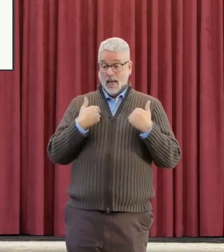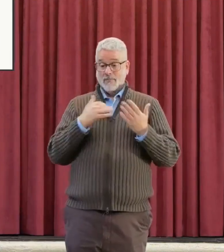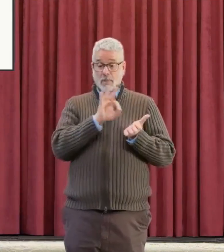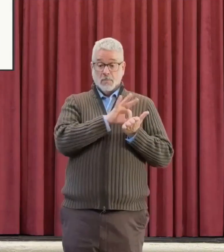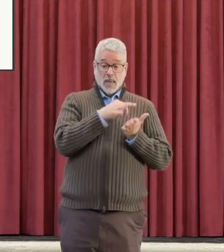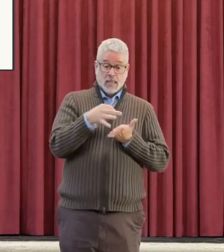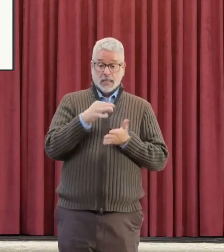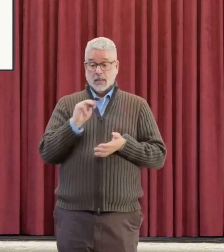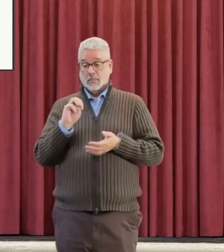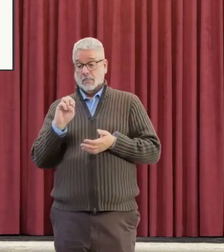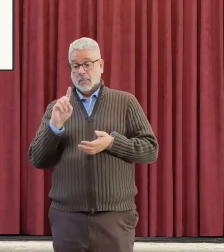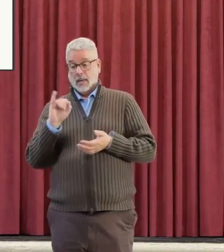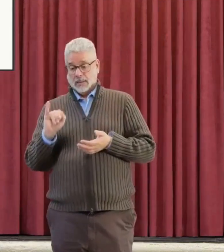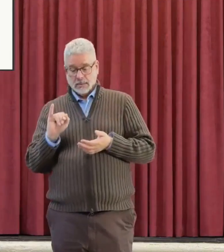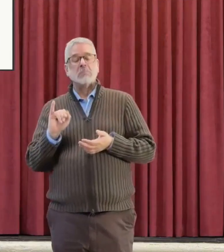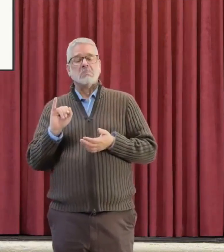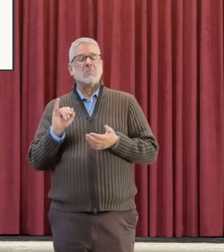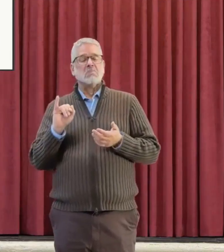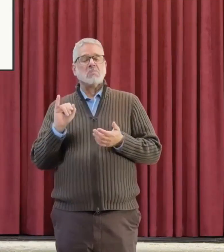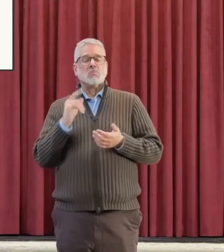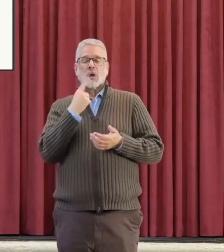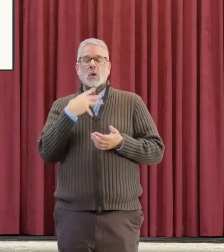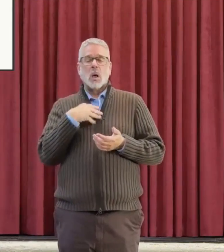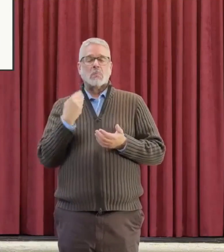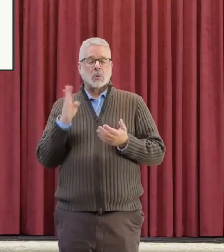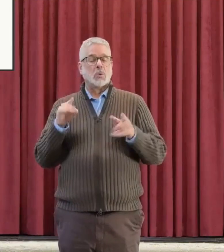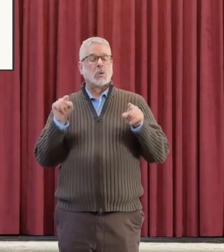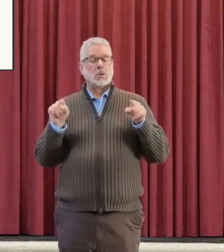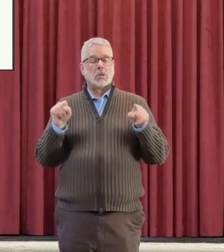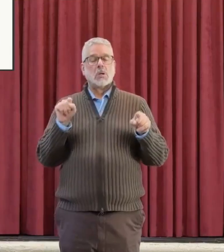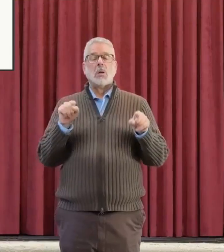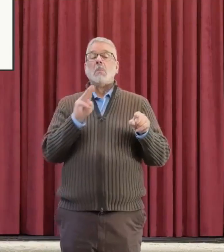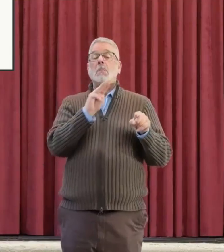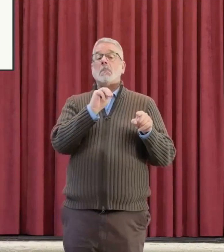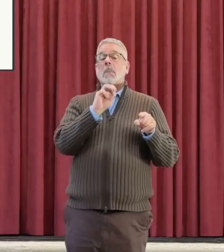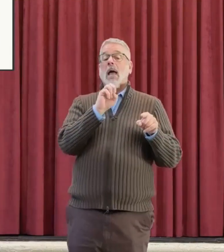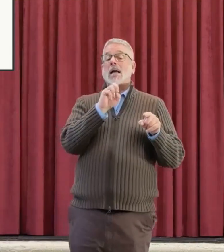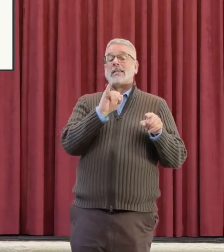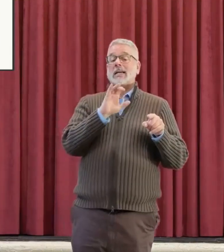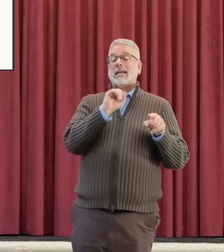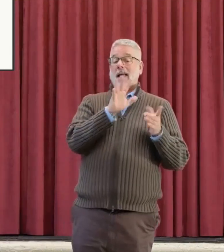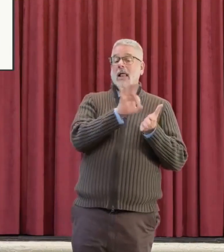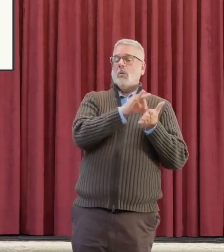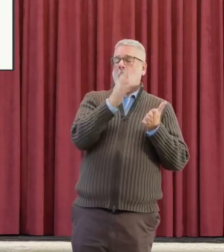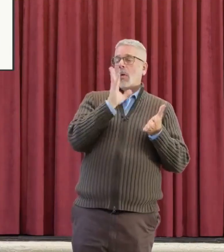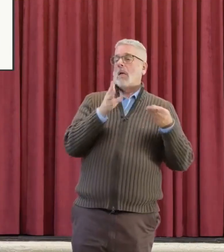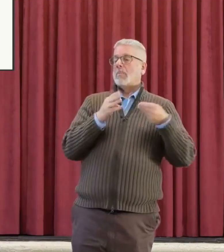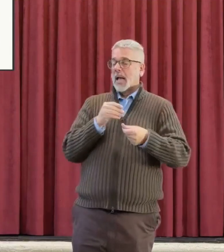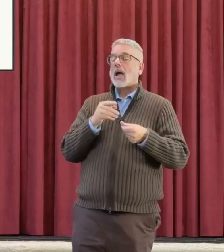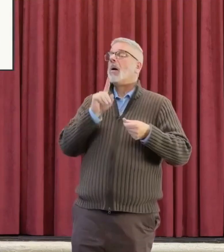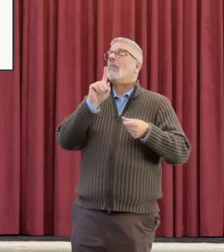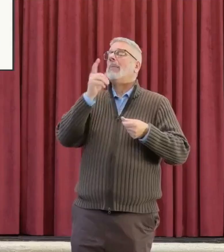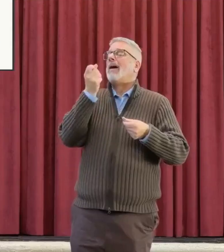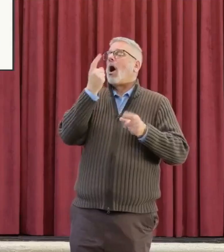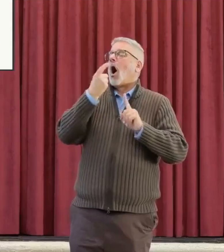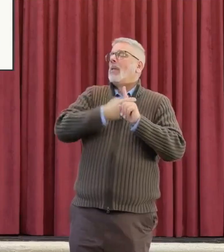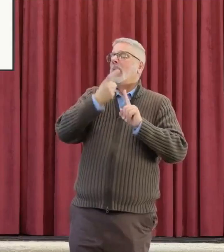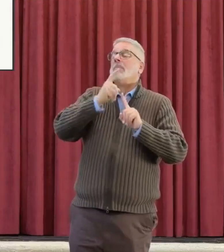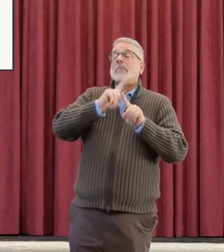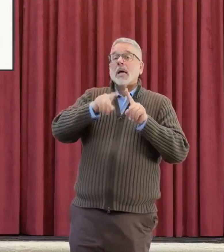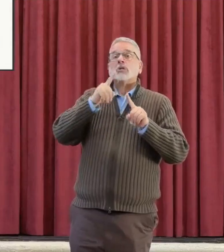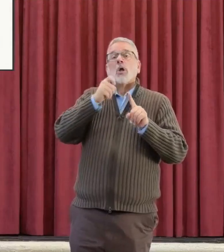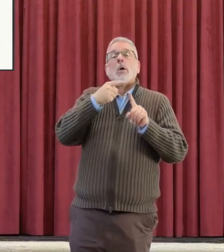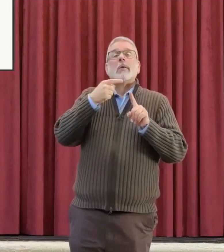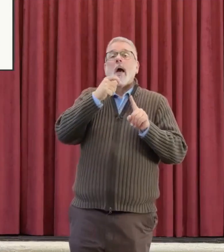Medi-Cal, Medi-Cal will automatically start paying your Part B premiums. It may take a couple months, but it